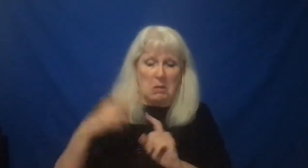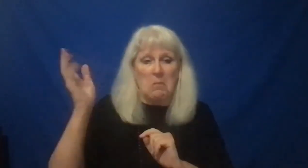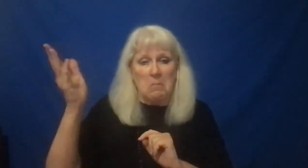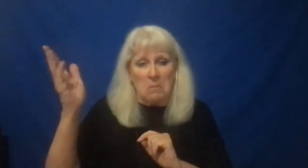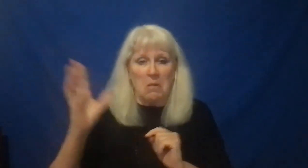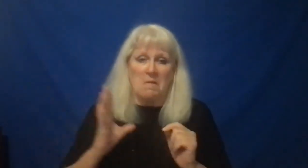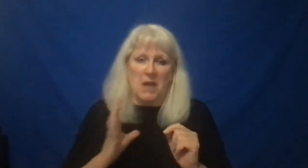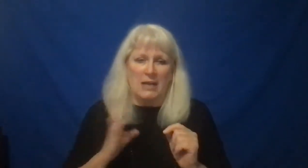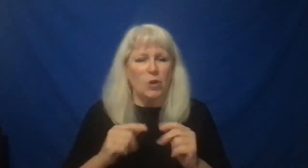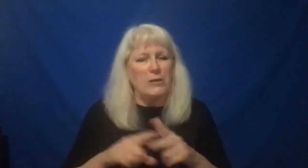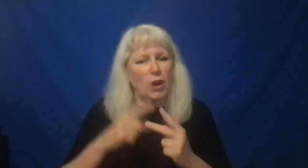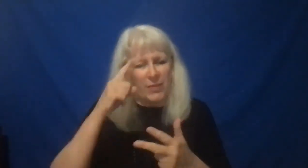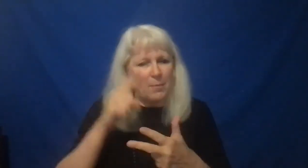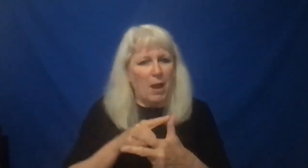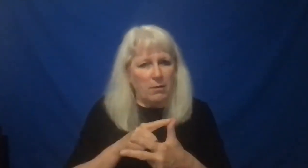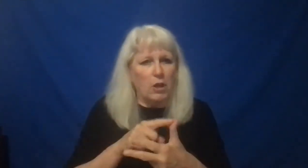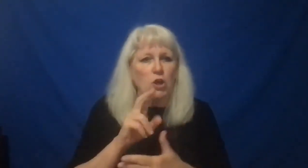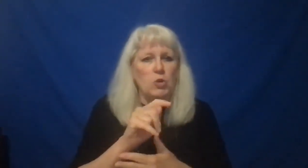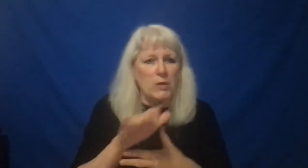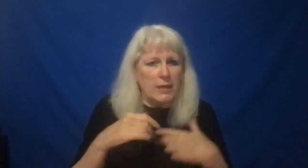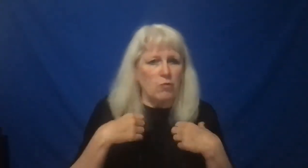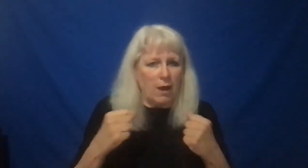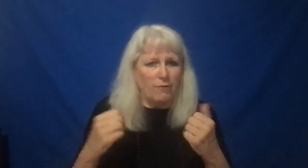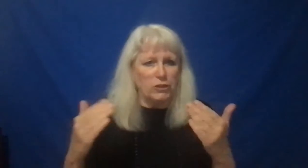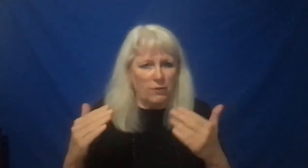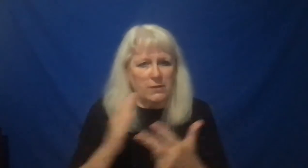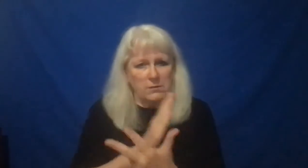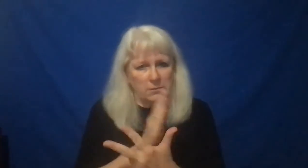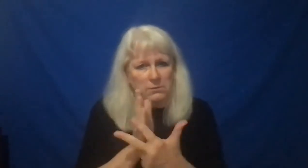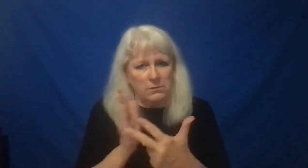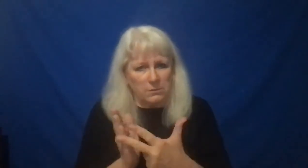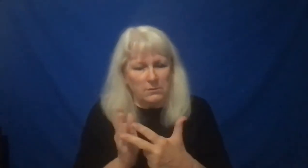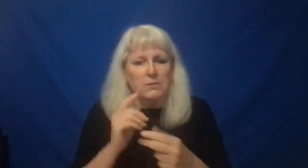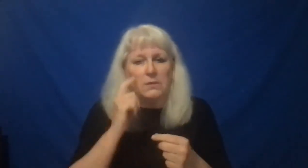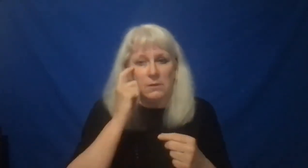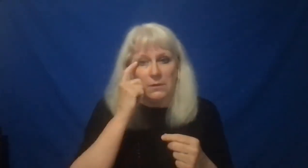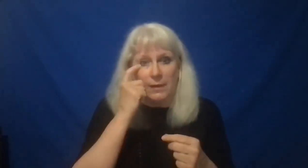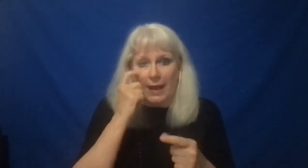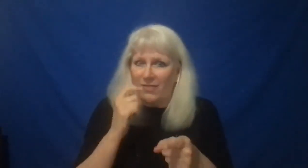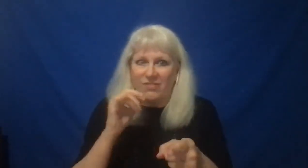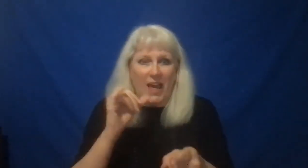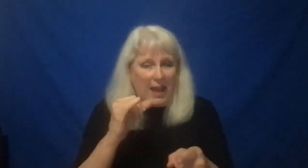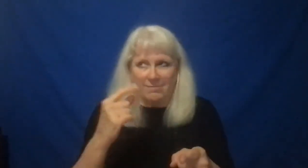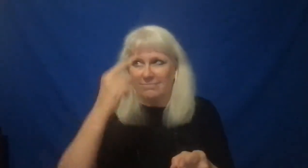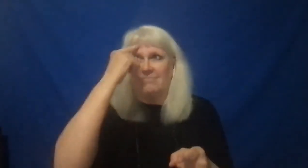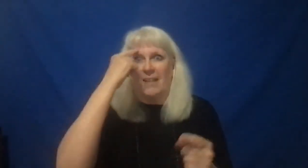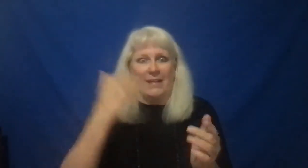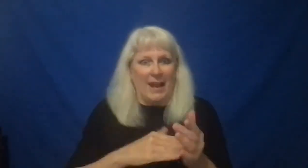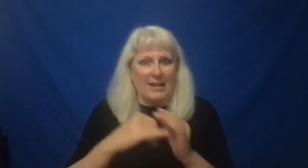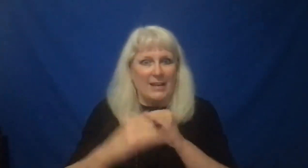I keep going back to this moving experience of our international at the Georgia Dome and the numbers and the energy in the